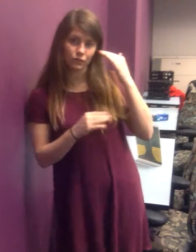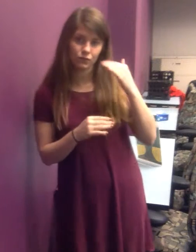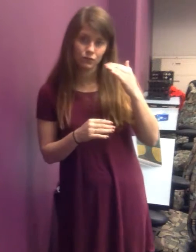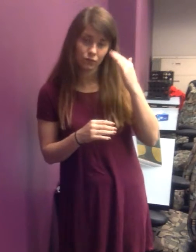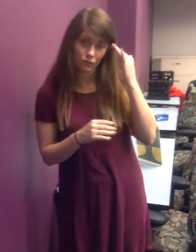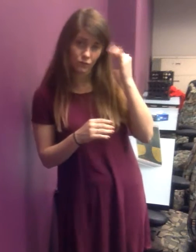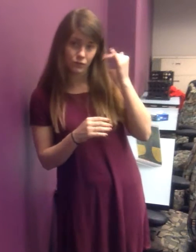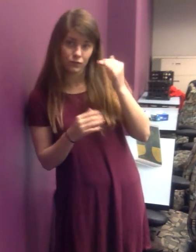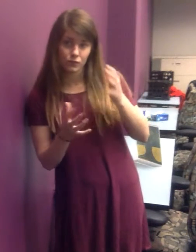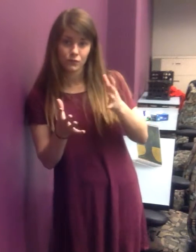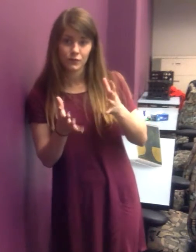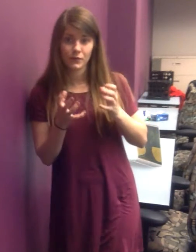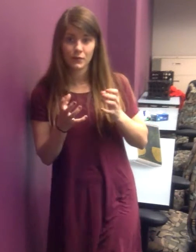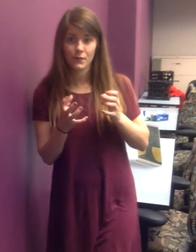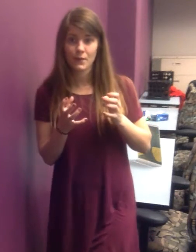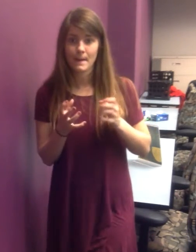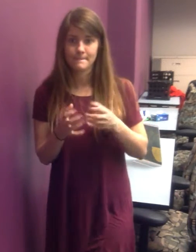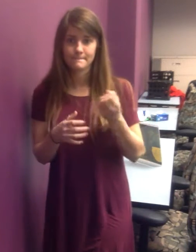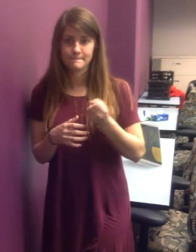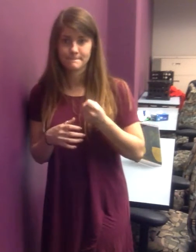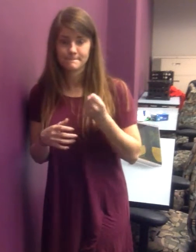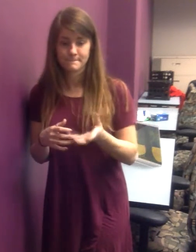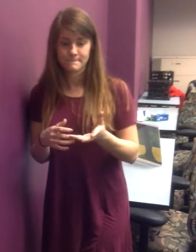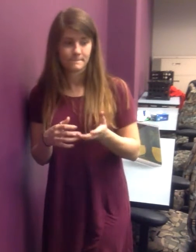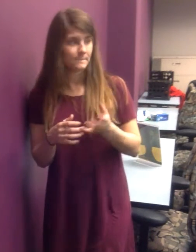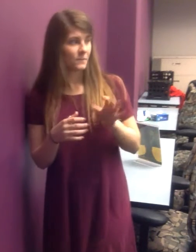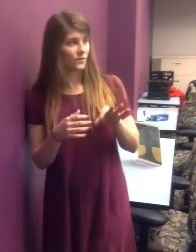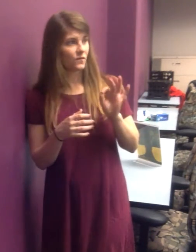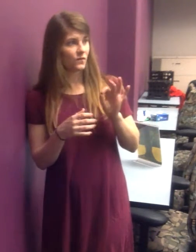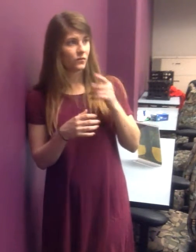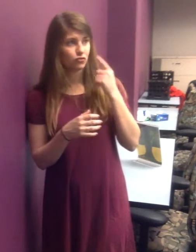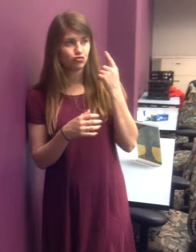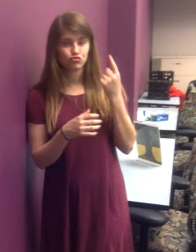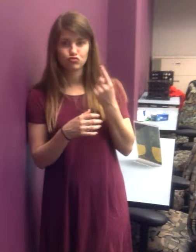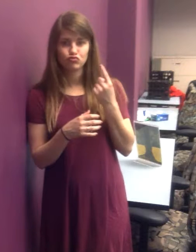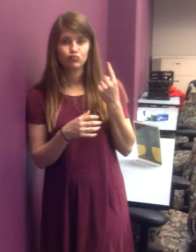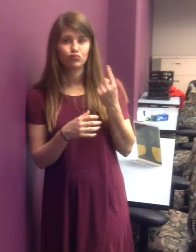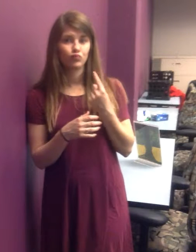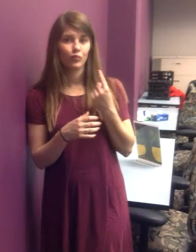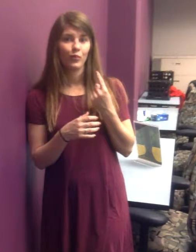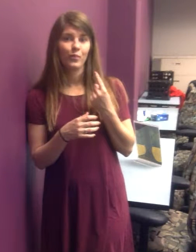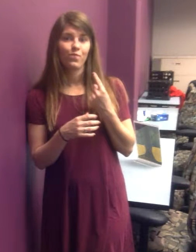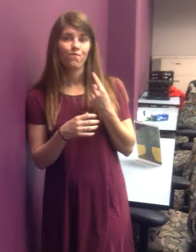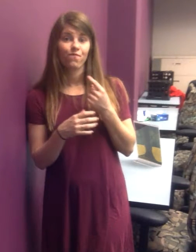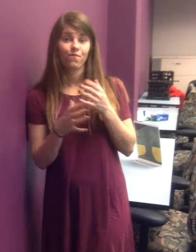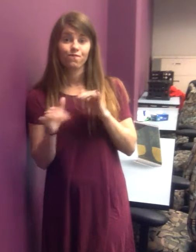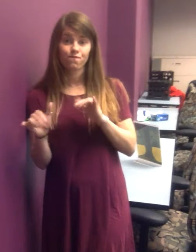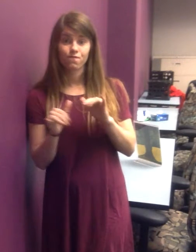think that there was anything improper, but they were hoping to hit the jackpot like they did with ClimateGate. As we began